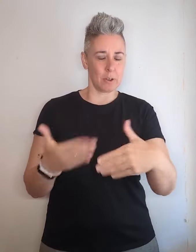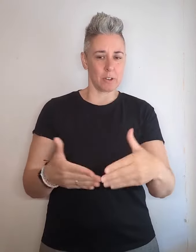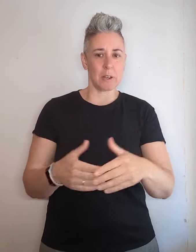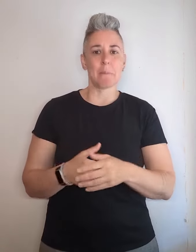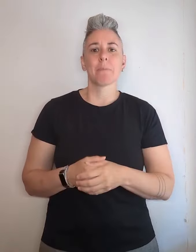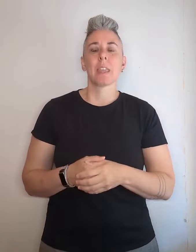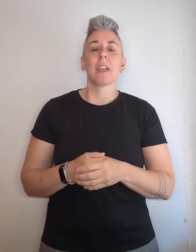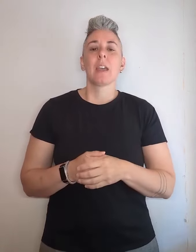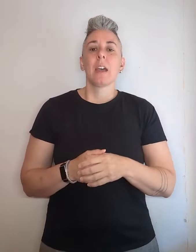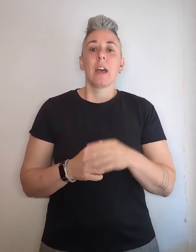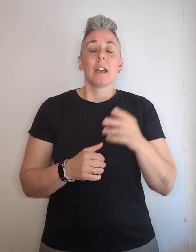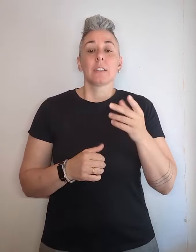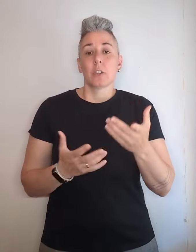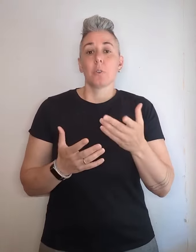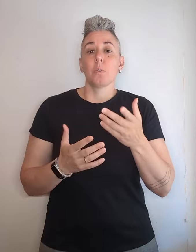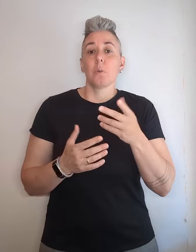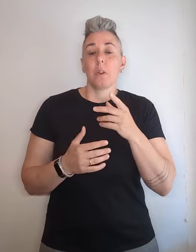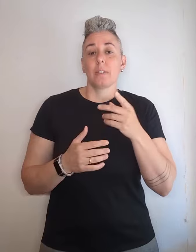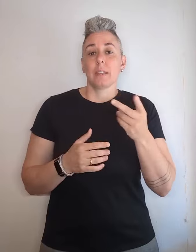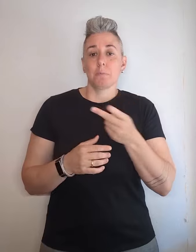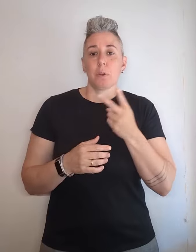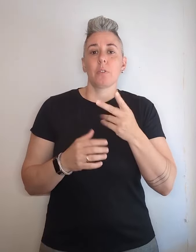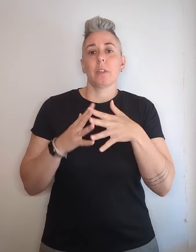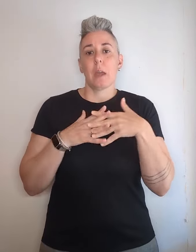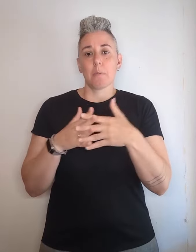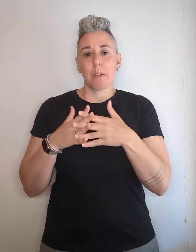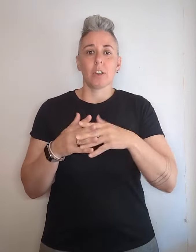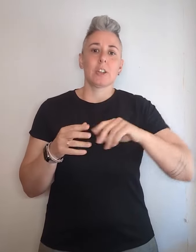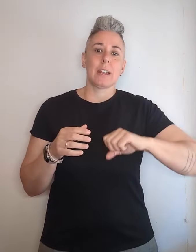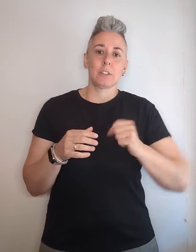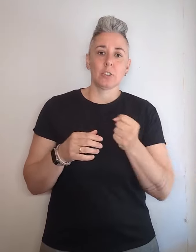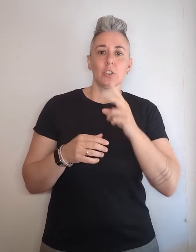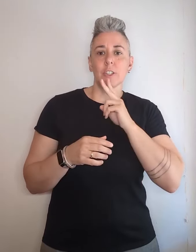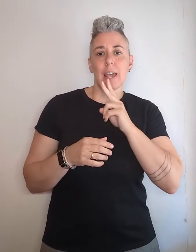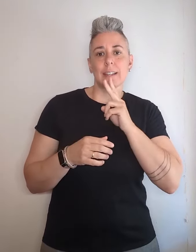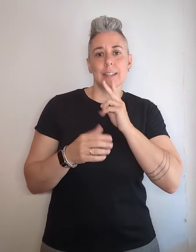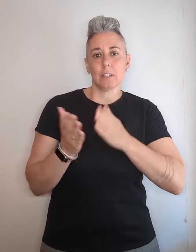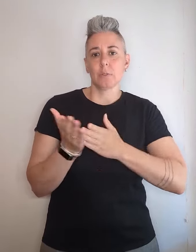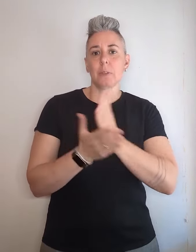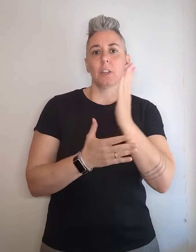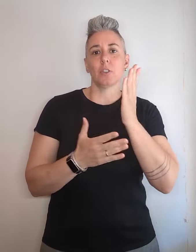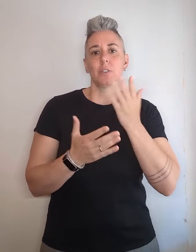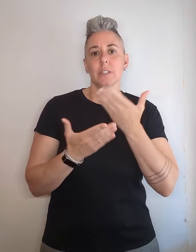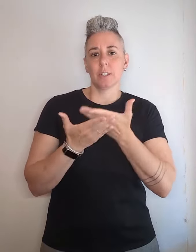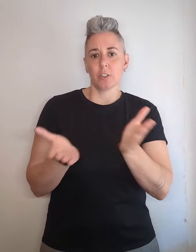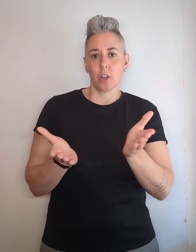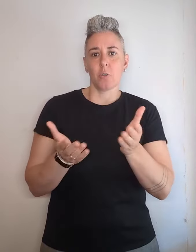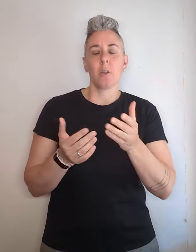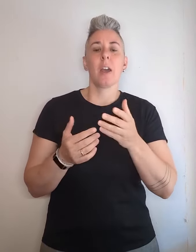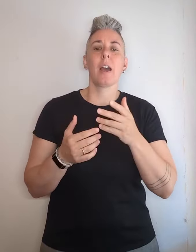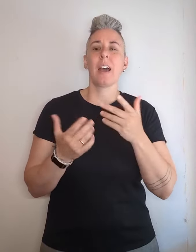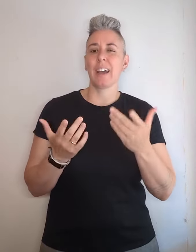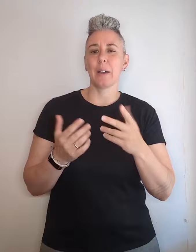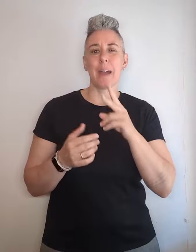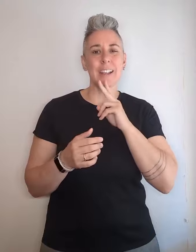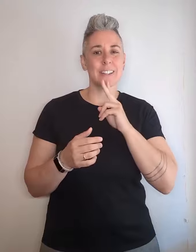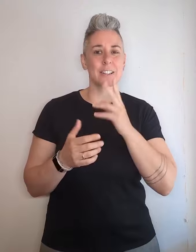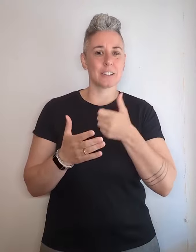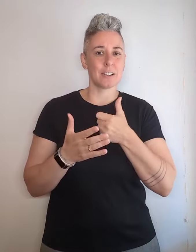on. So there's both American and Scottish accents being used in the show. Accents are